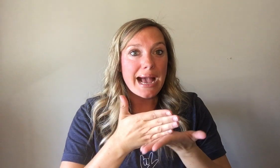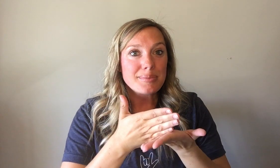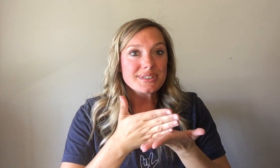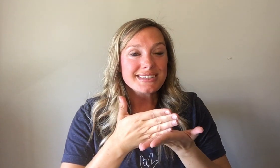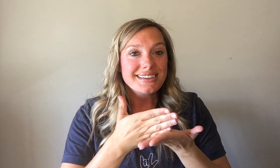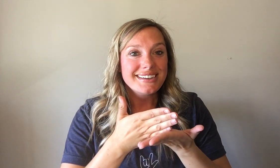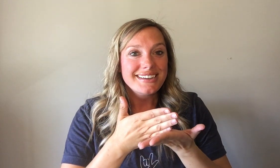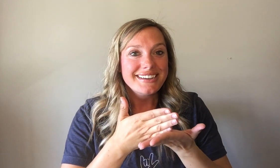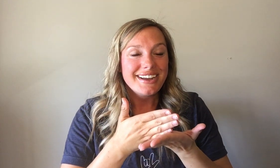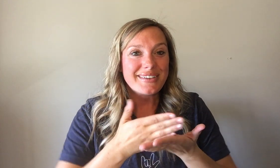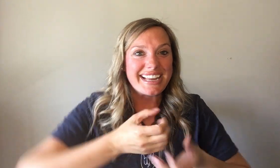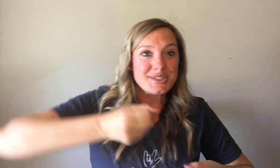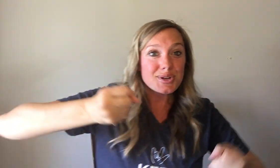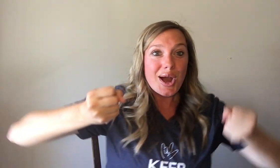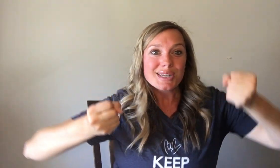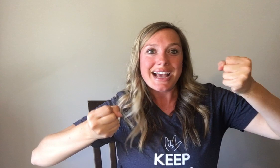stops. Okay, get your cars out.